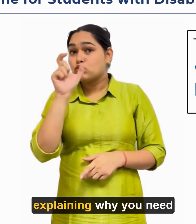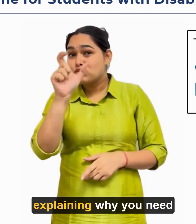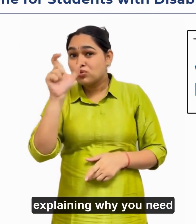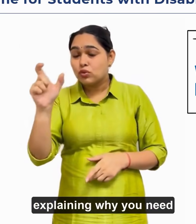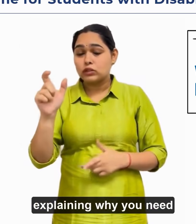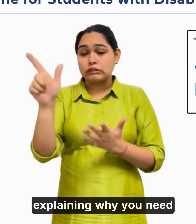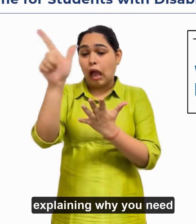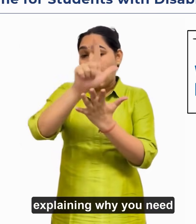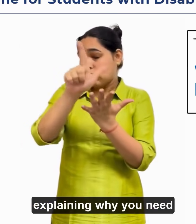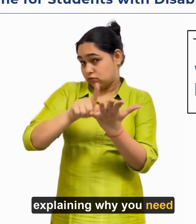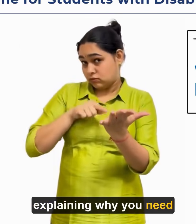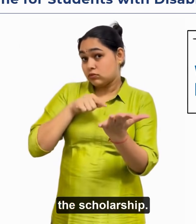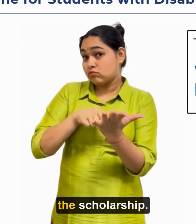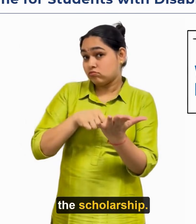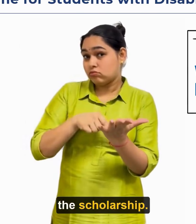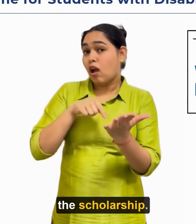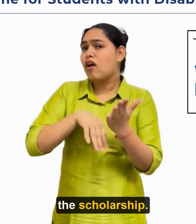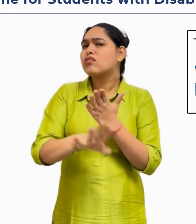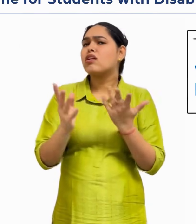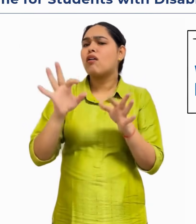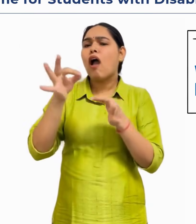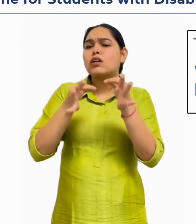explaining why you need the scholarship.